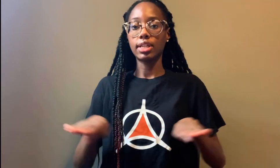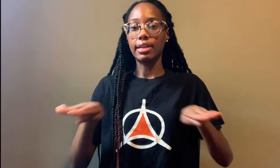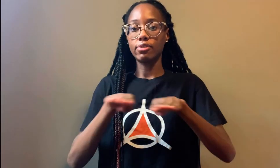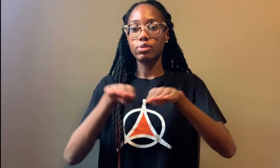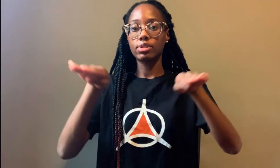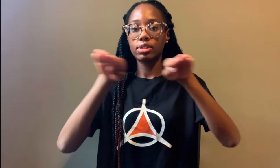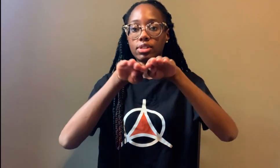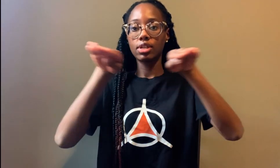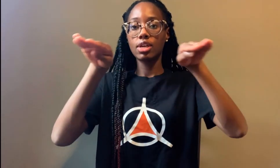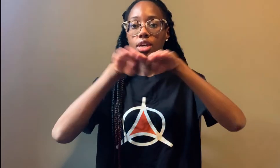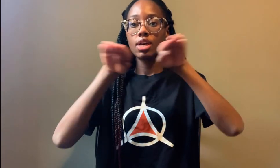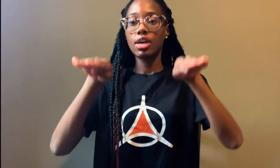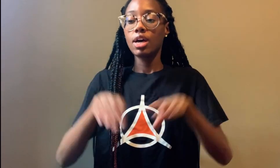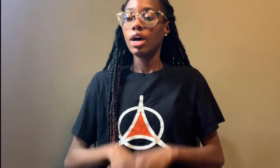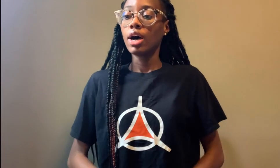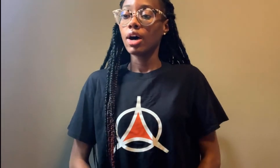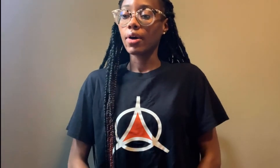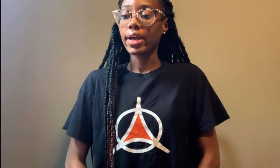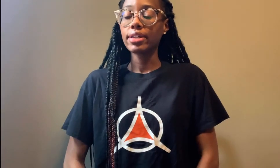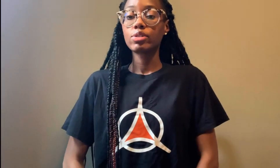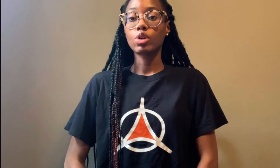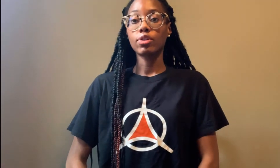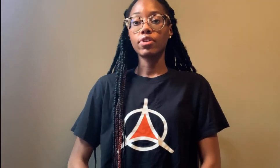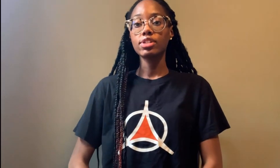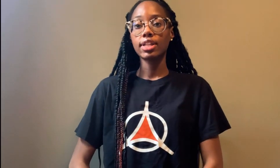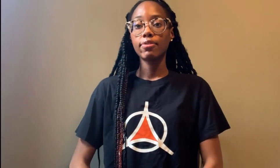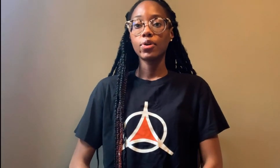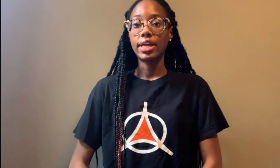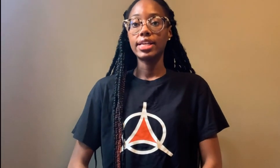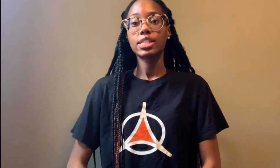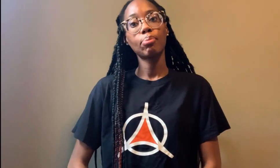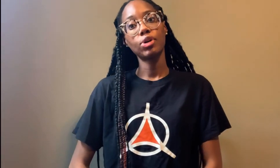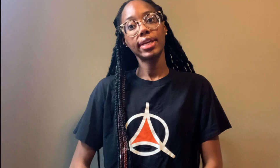levels. Okay, so the first level is pre-K.